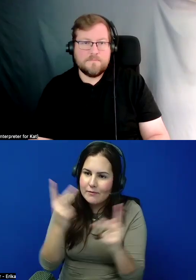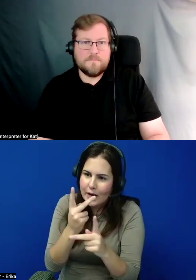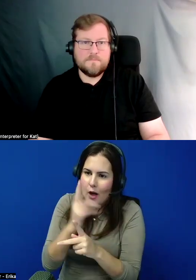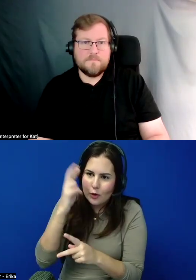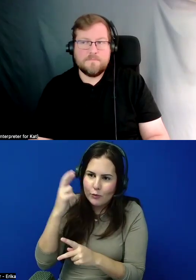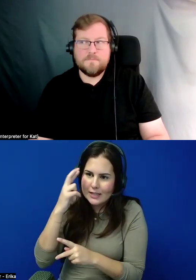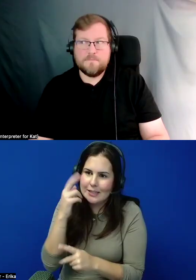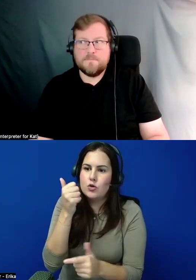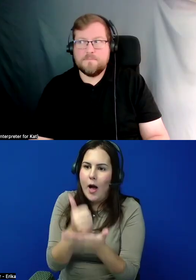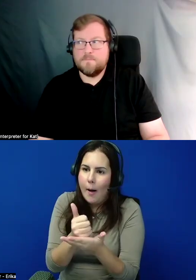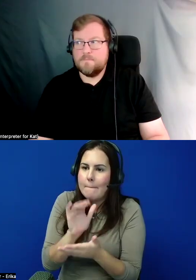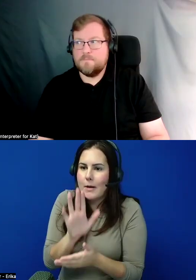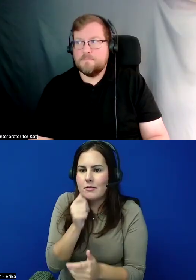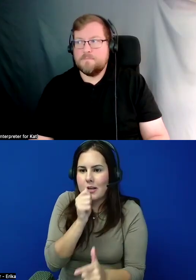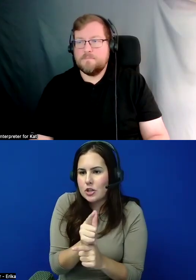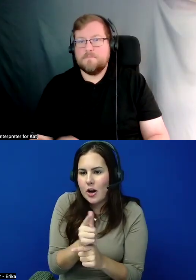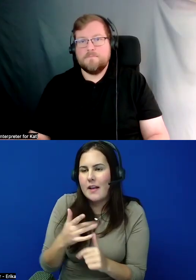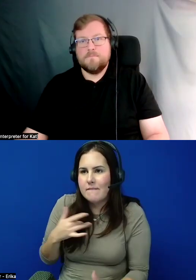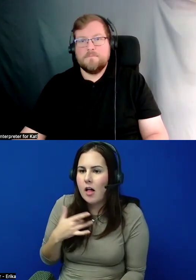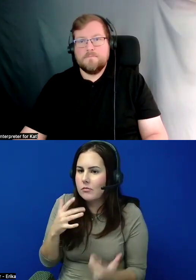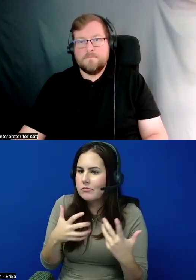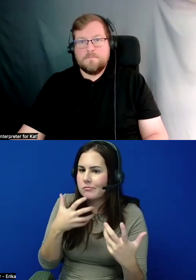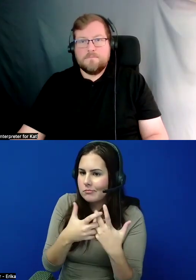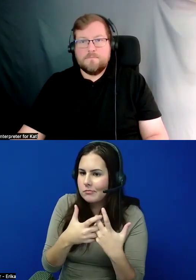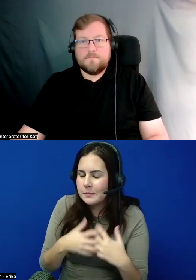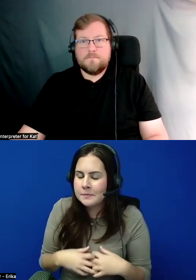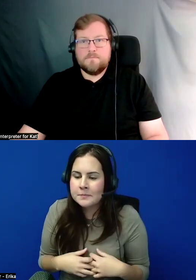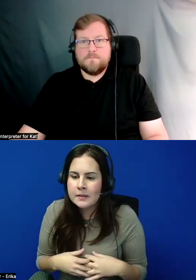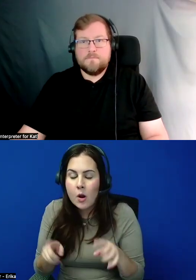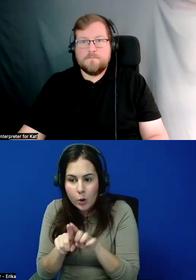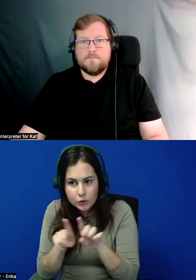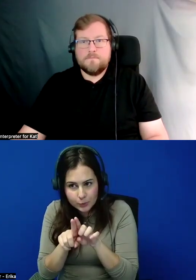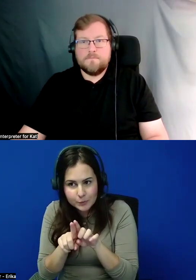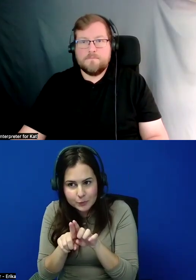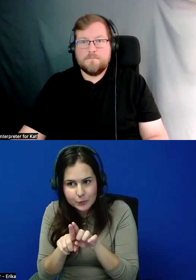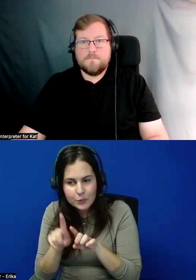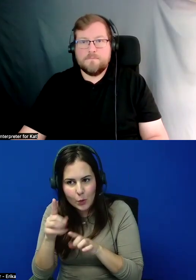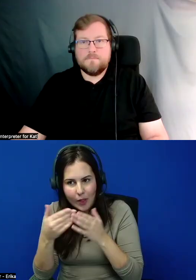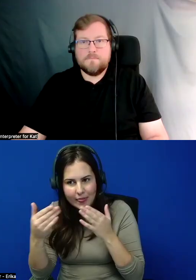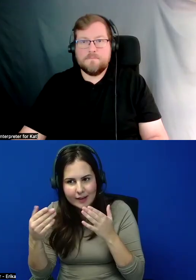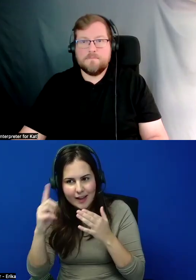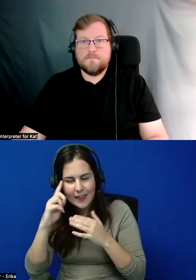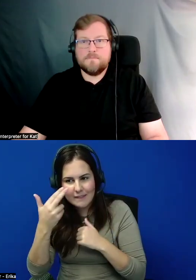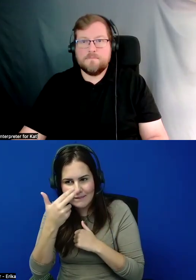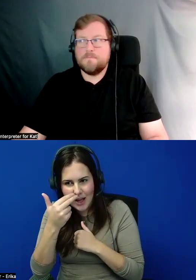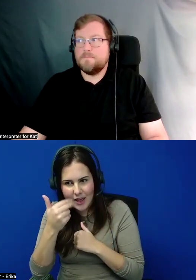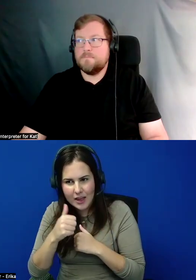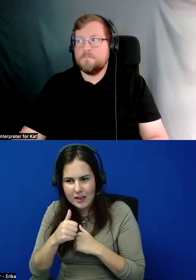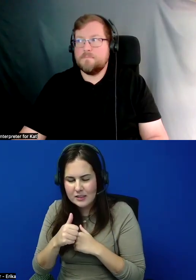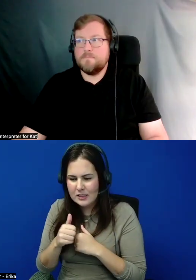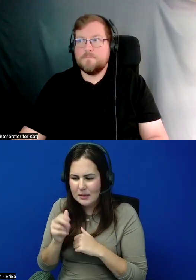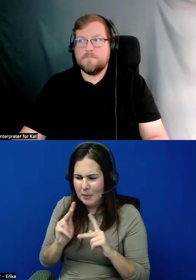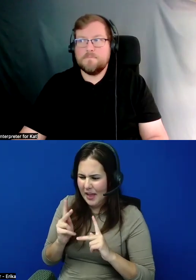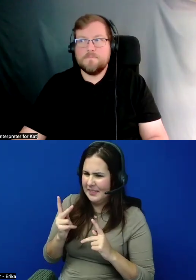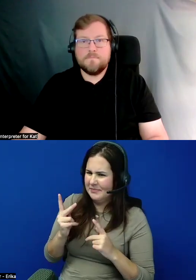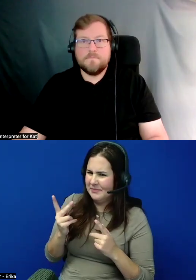something that felt, and also one thing I find funny, a lot of people were like, it doesn't make sense she'd have a phone. And it's like, well,